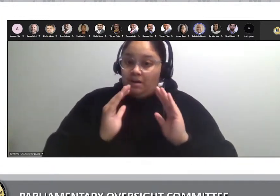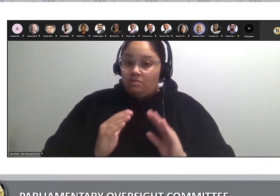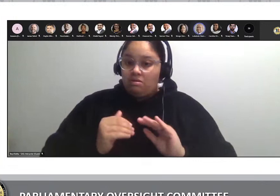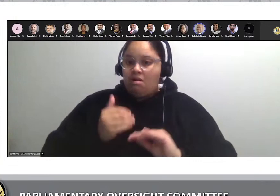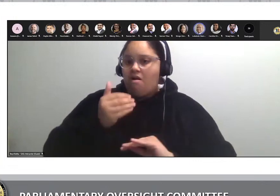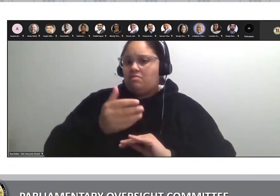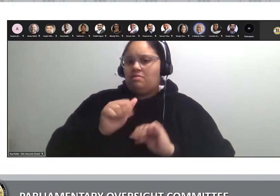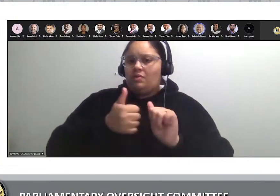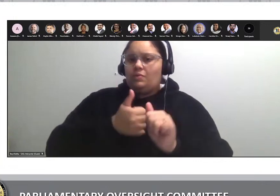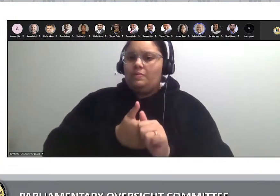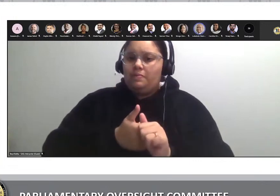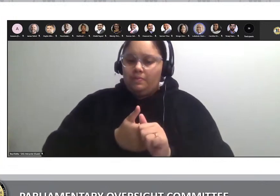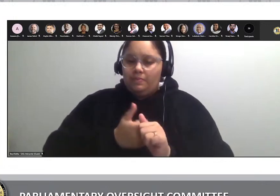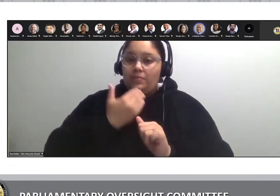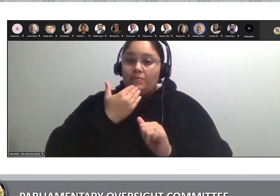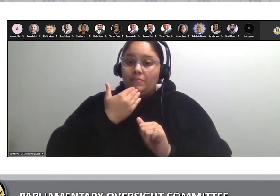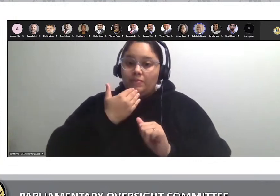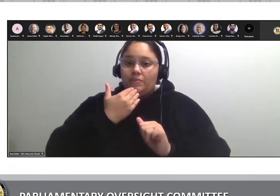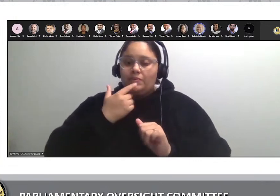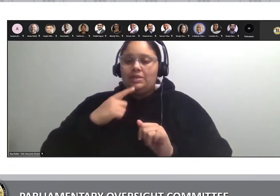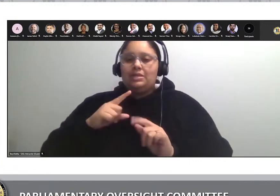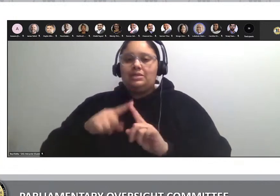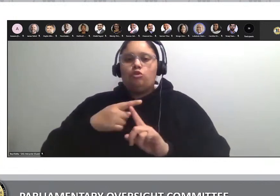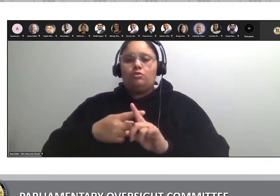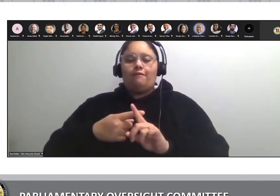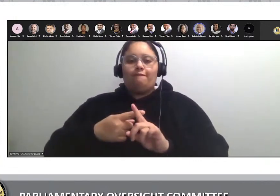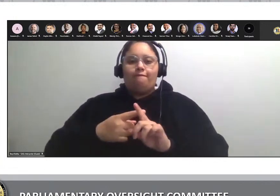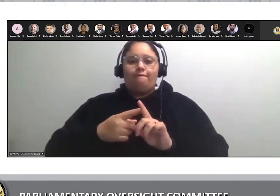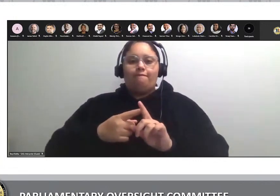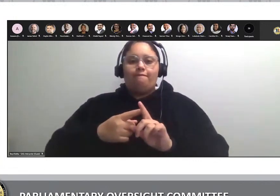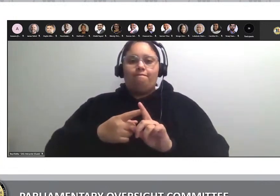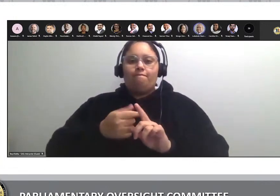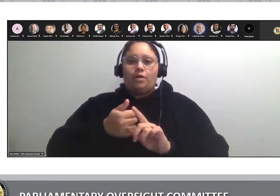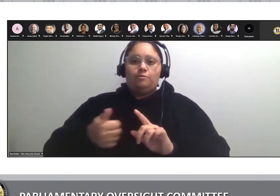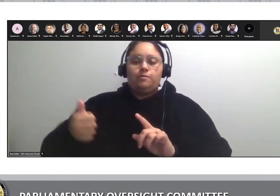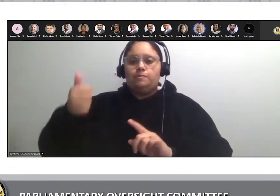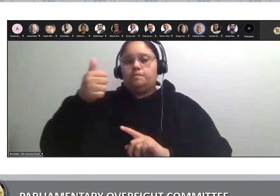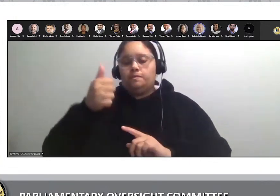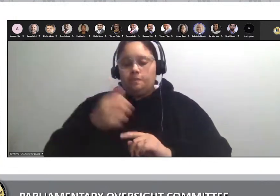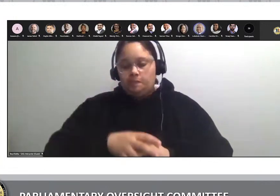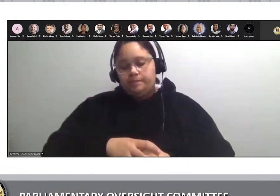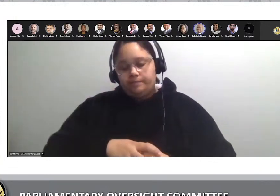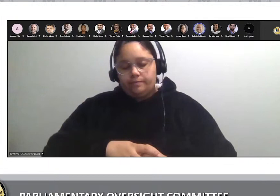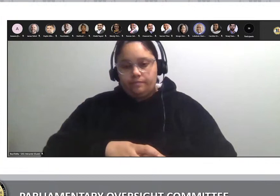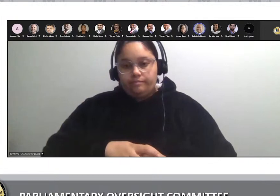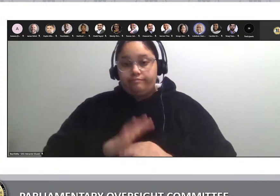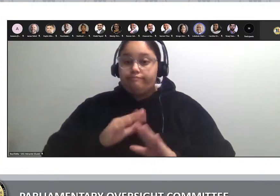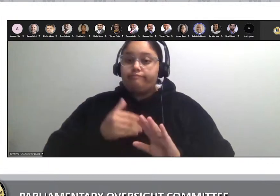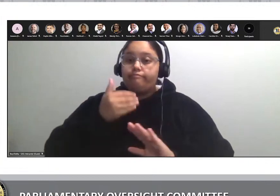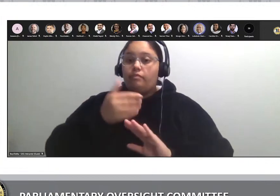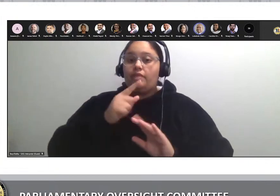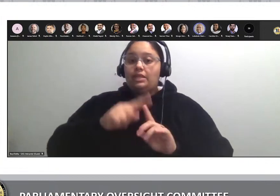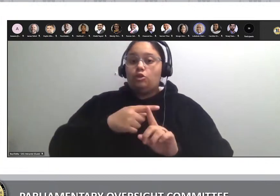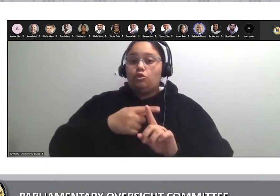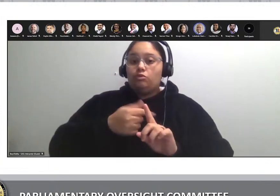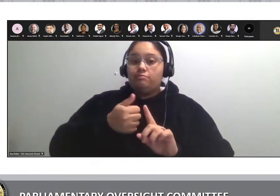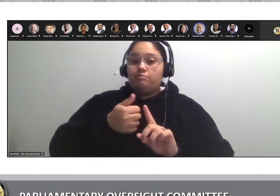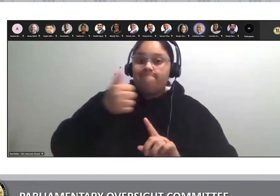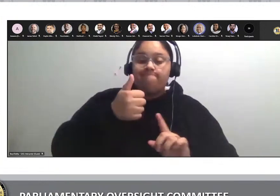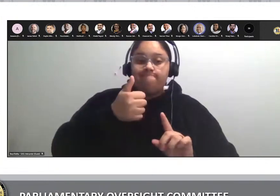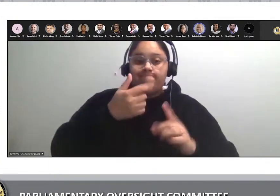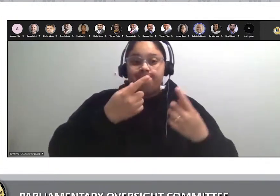should be followed by the executive undertakings. After the executive undertakings have been